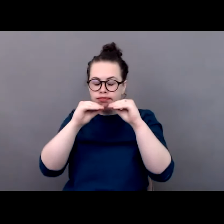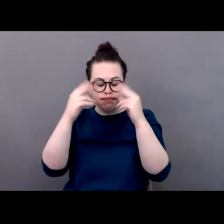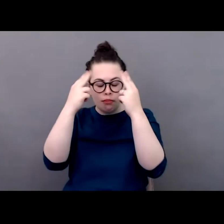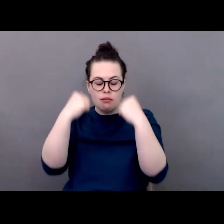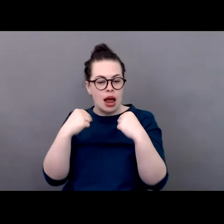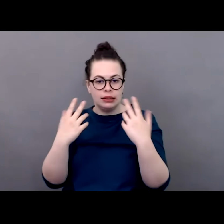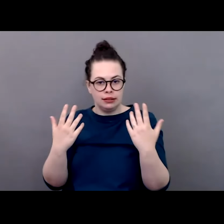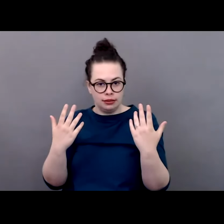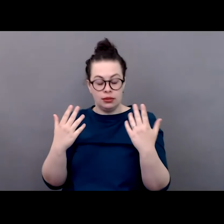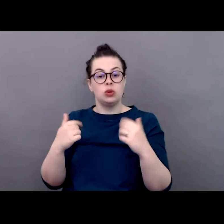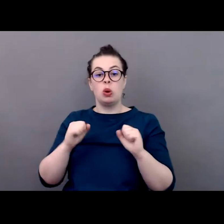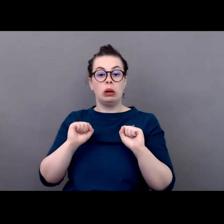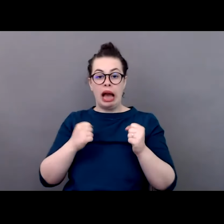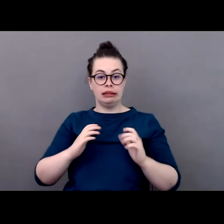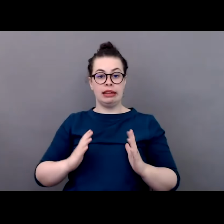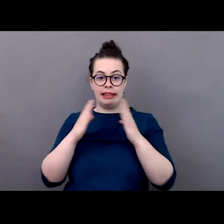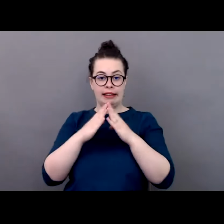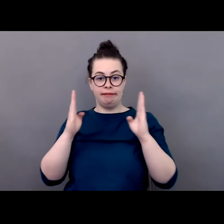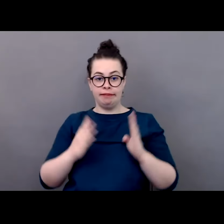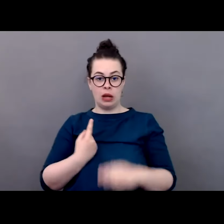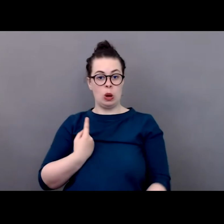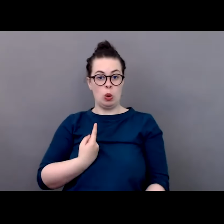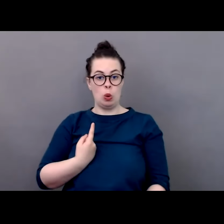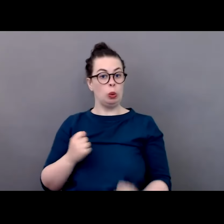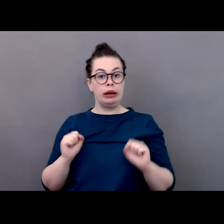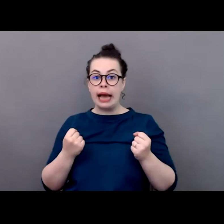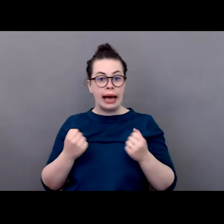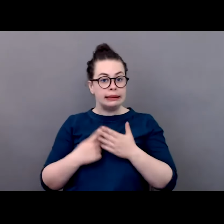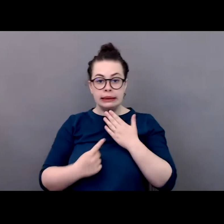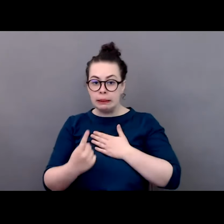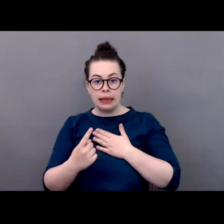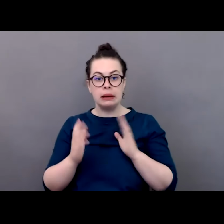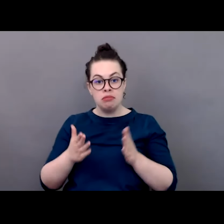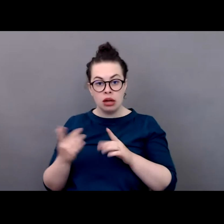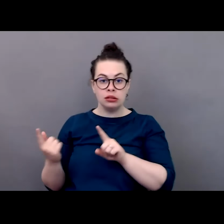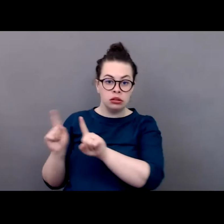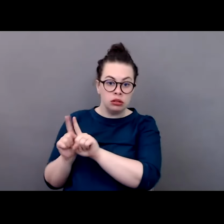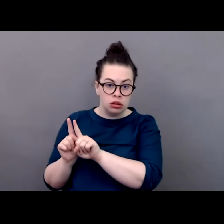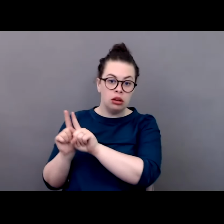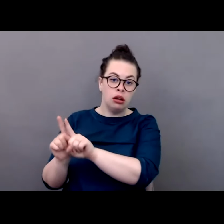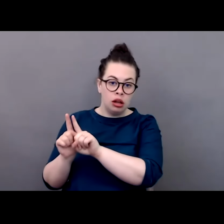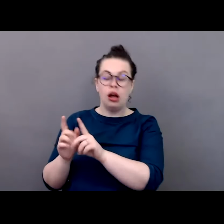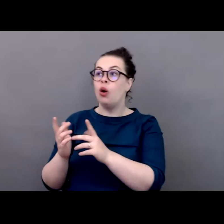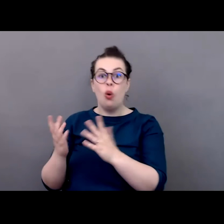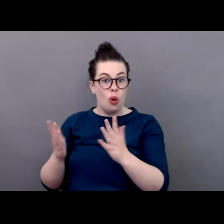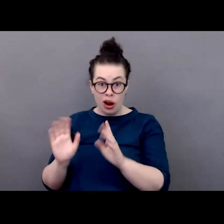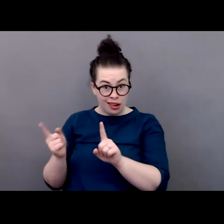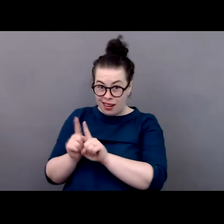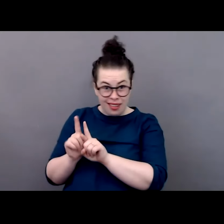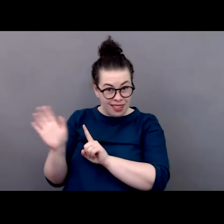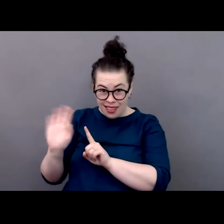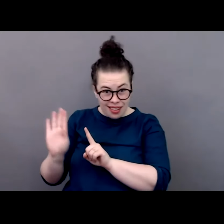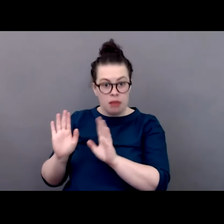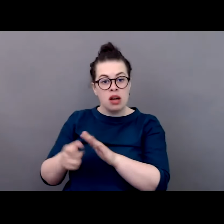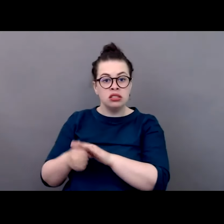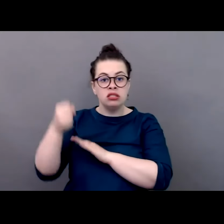not able to live alone, live independently, and as a result, they will need to be institutionalized. And the committee in that